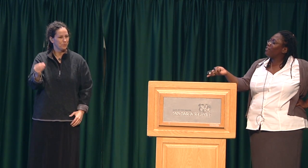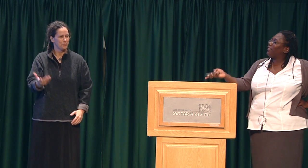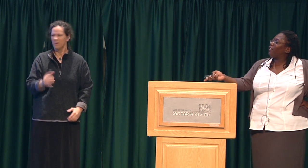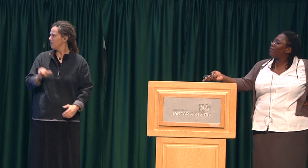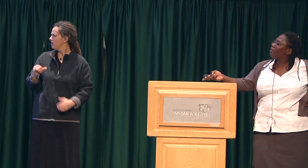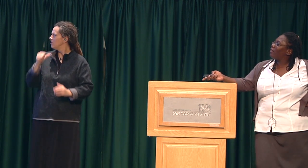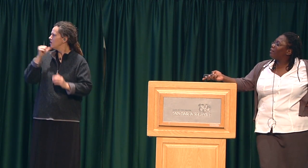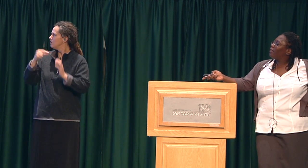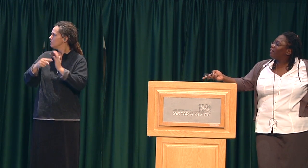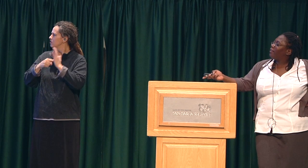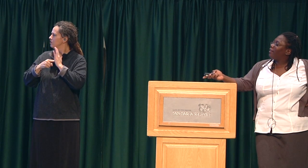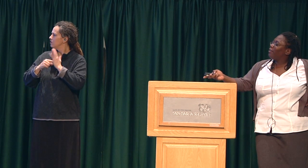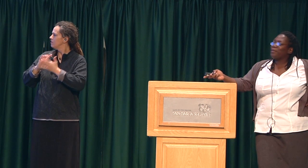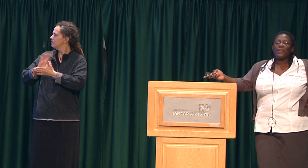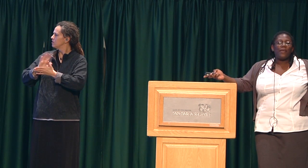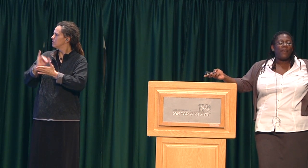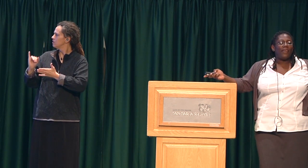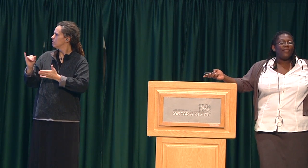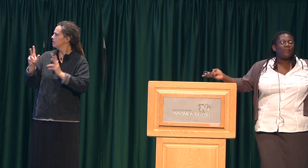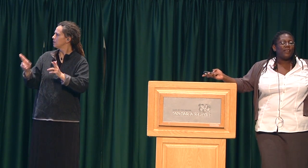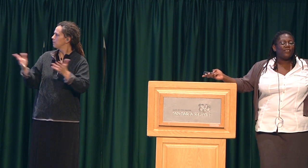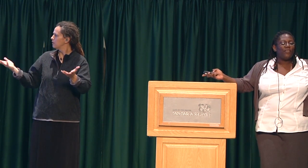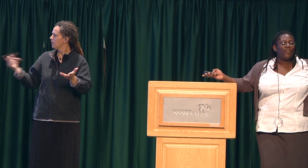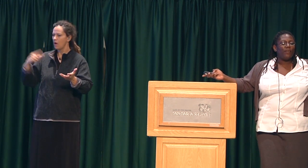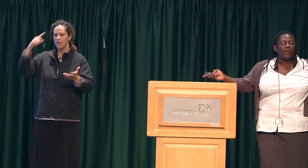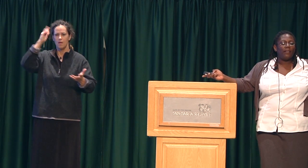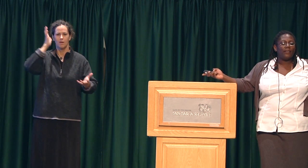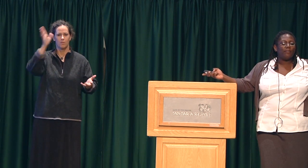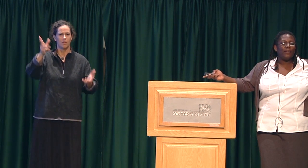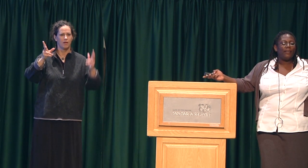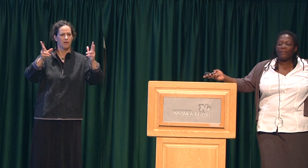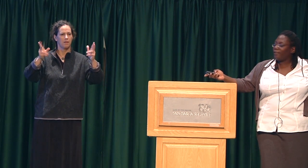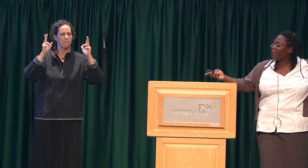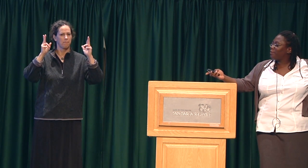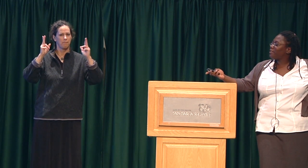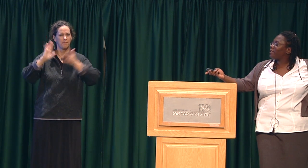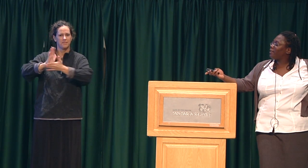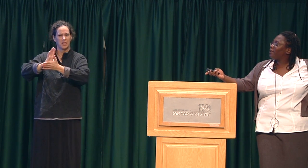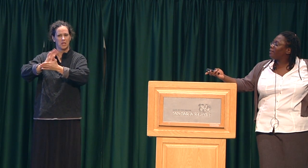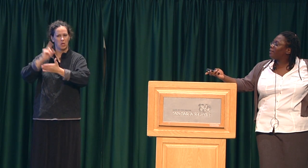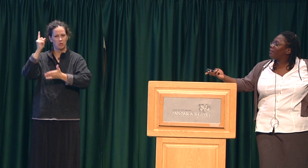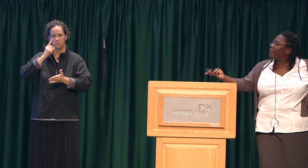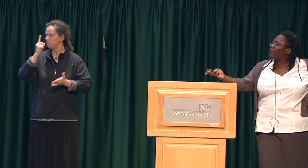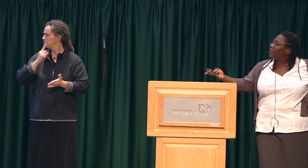I didn't show the video. Well, I'm sorry about that. I thought I was going to show the video when I clicked it, but it didn't.